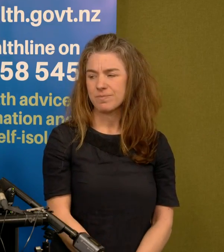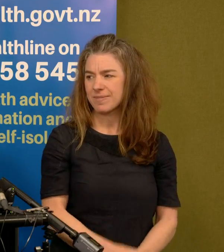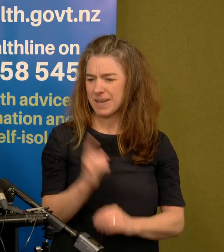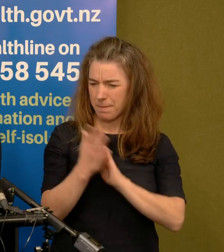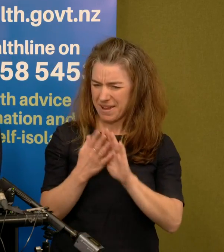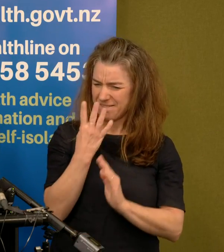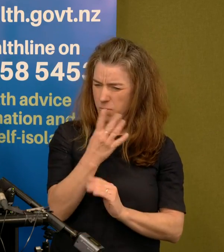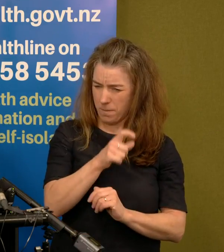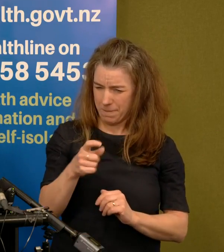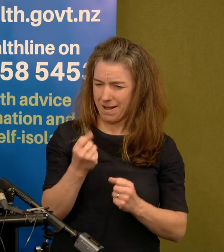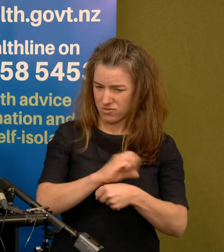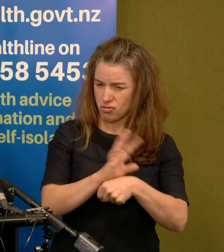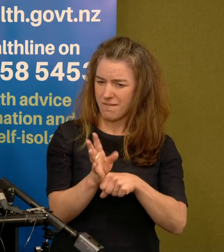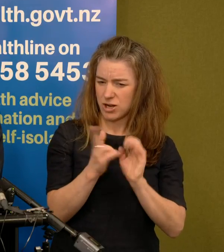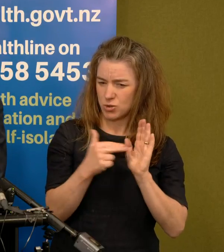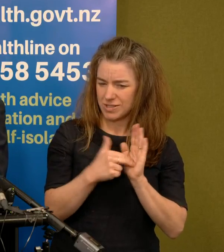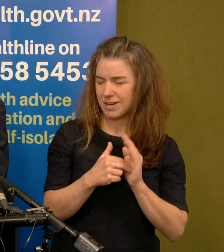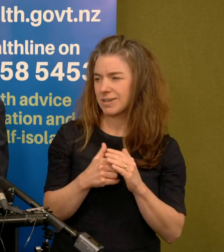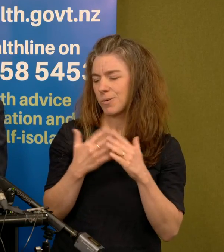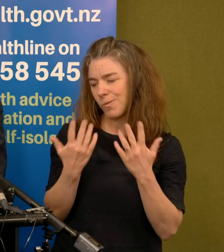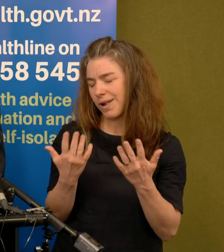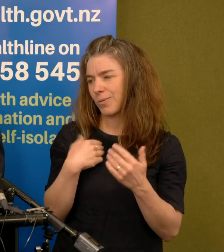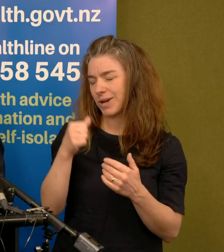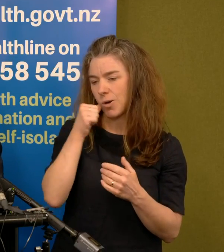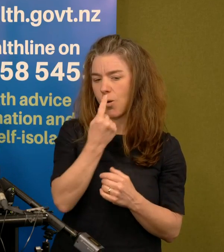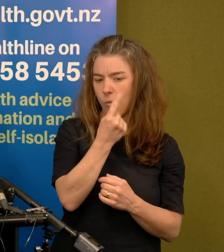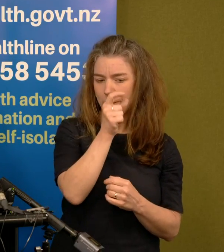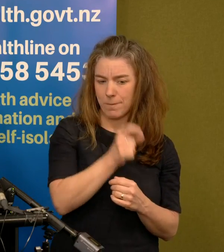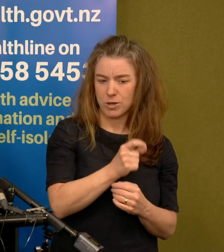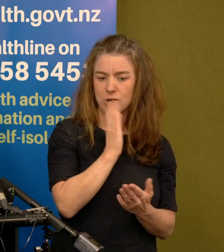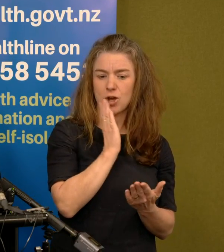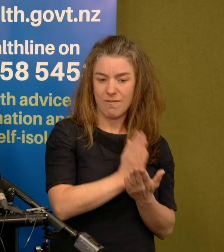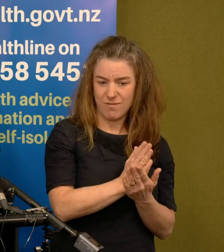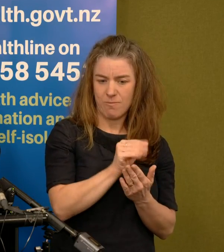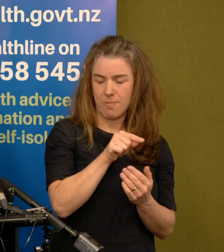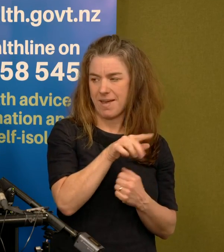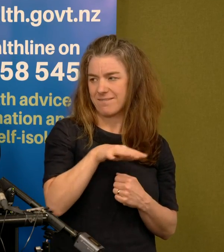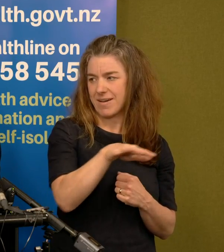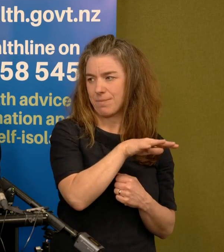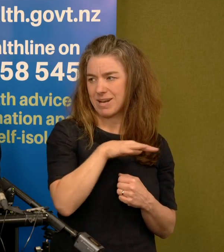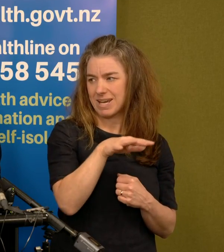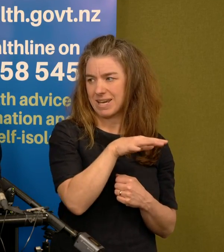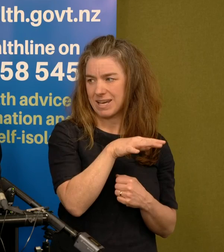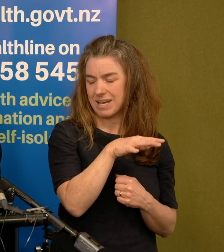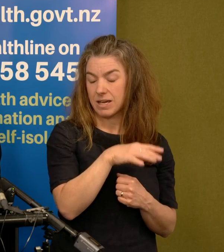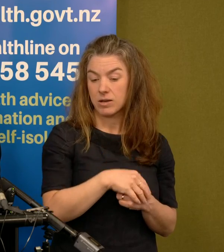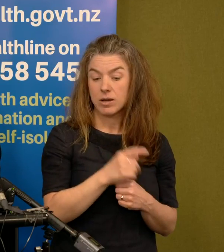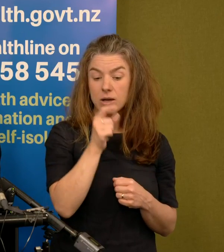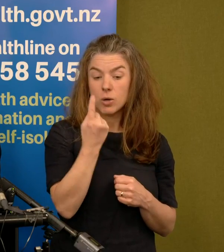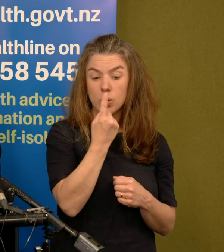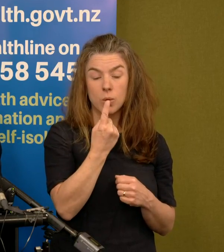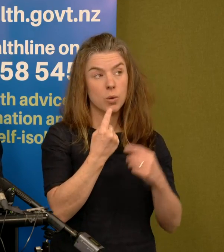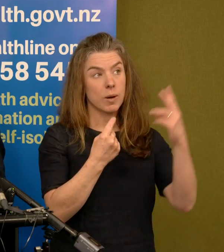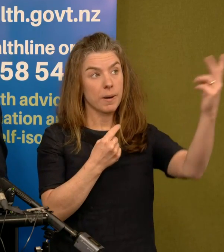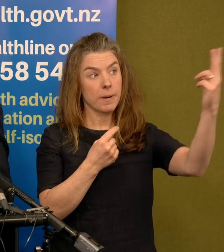4 cases? So, Well, we know we have 1 case that's confirmed, and we know that the person who travelled back